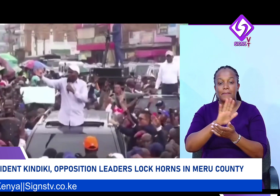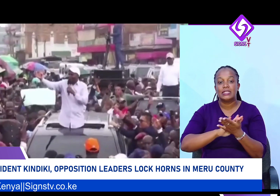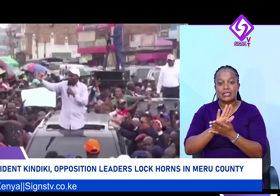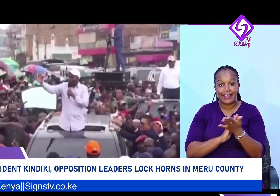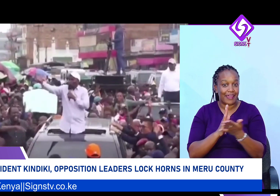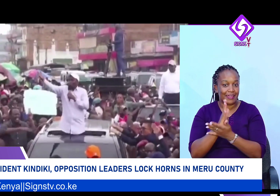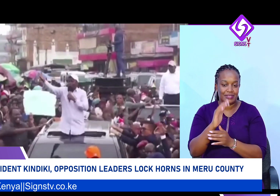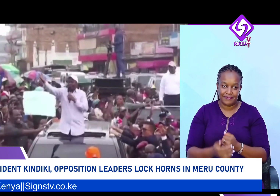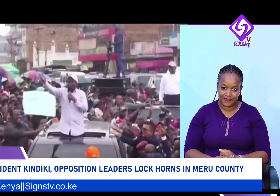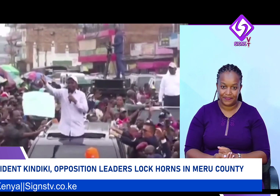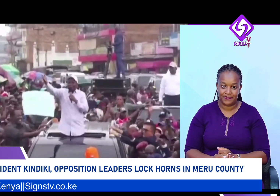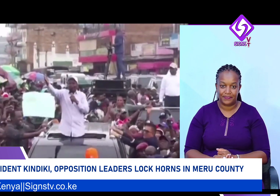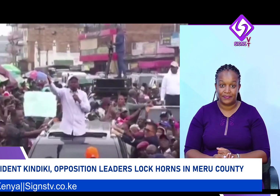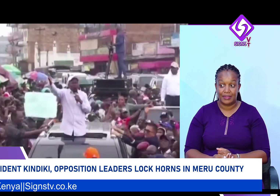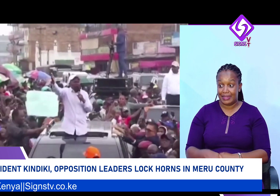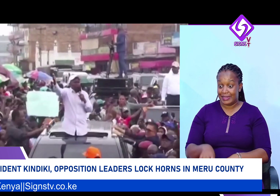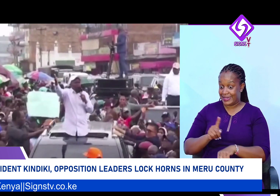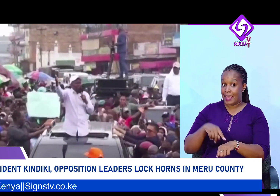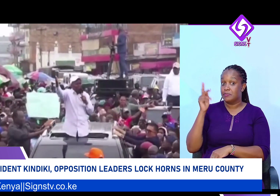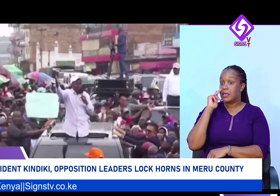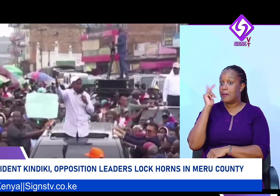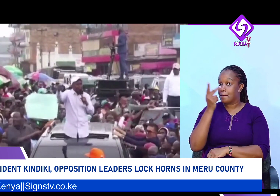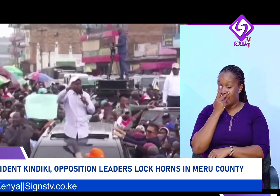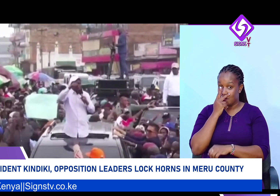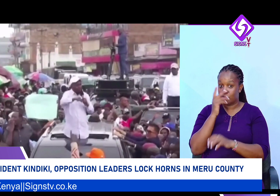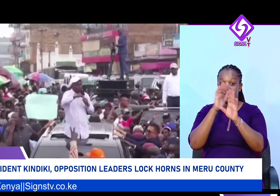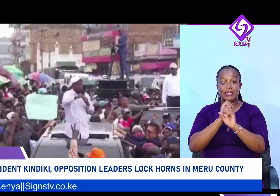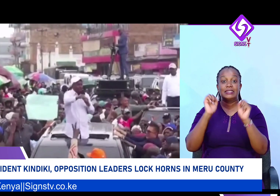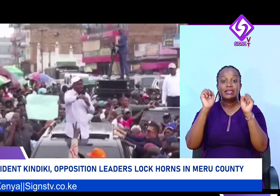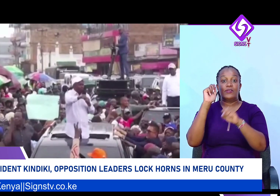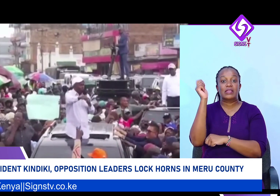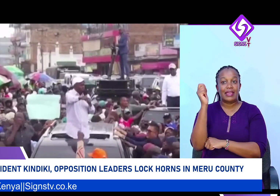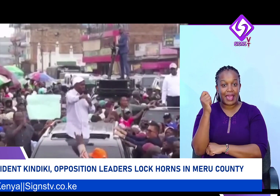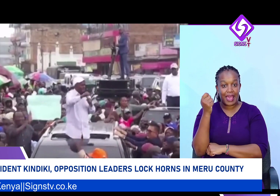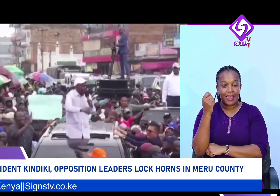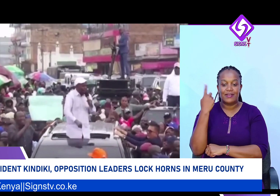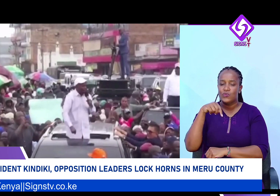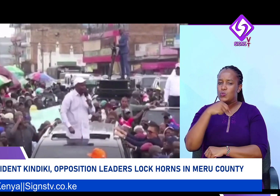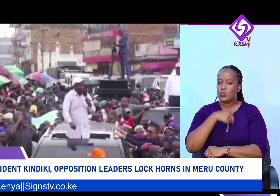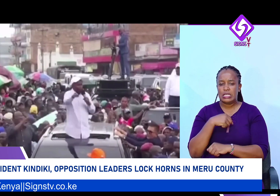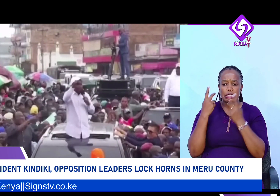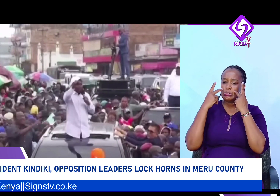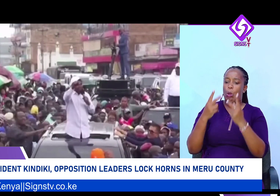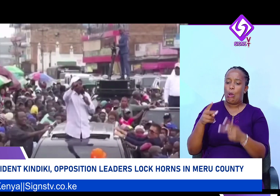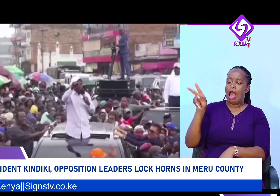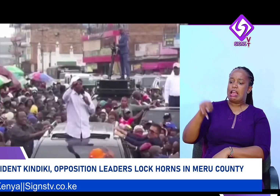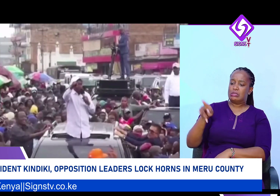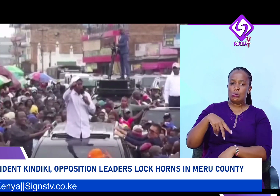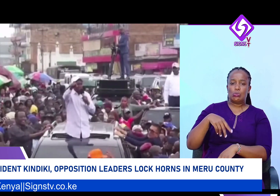Rigathi, wakati Kibaki amekuwa rais wa Kenya, hatukuona akituruingia hapa. Wakati Uhuru